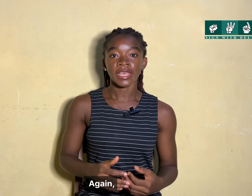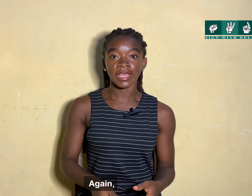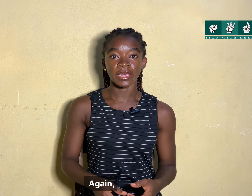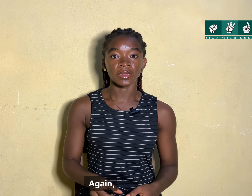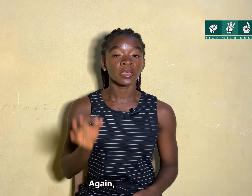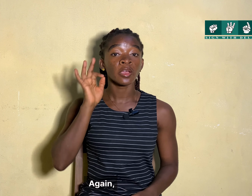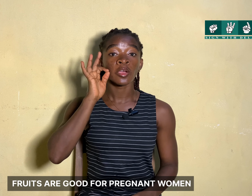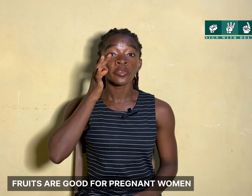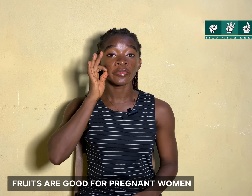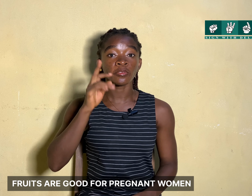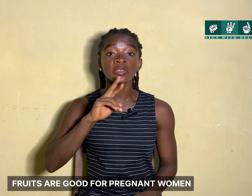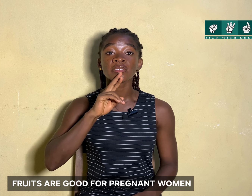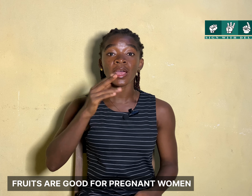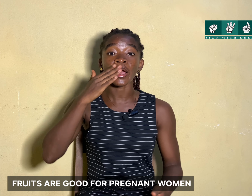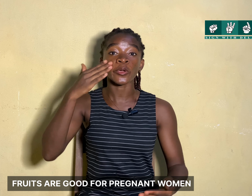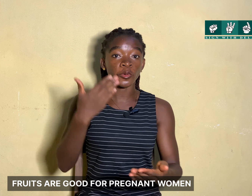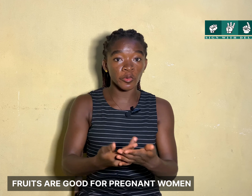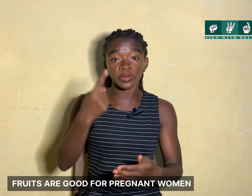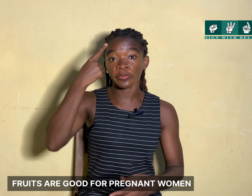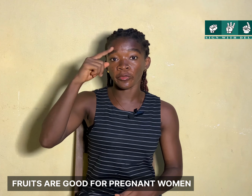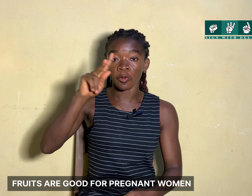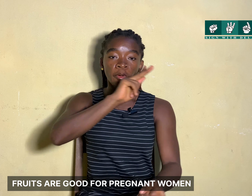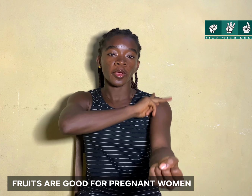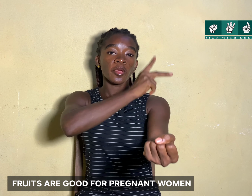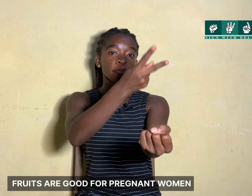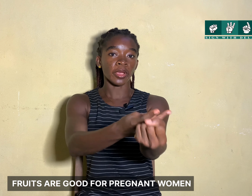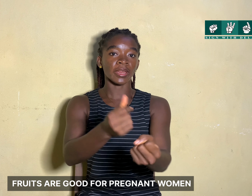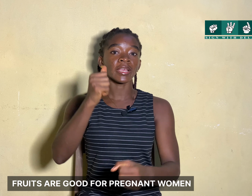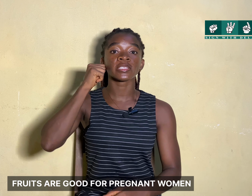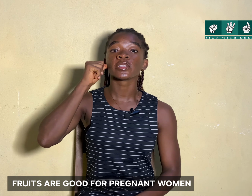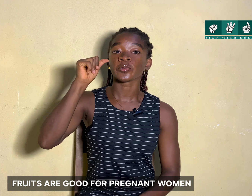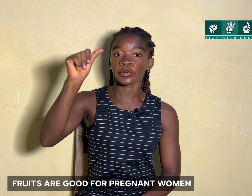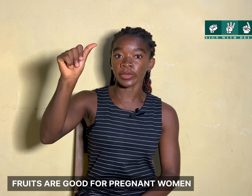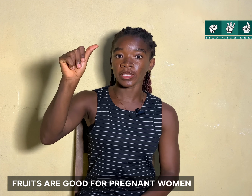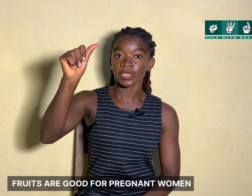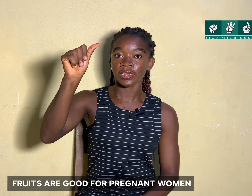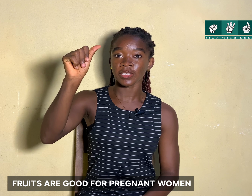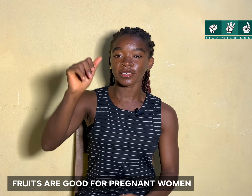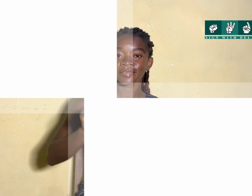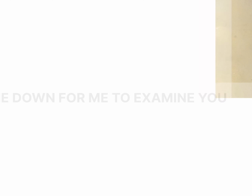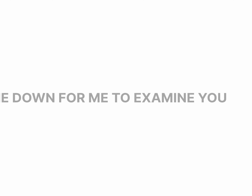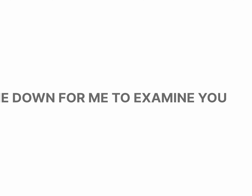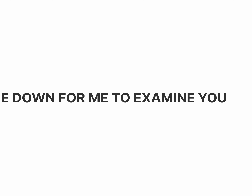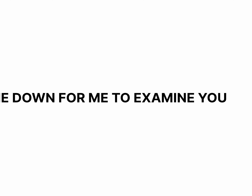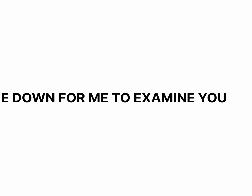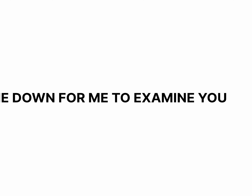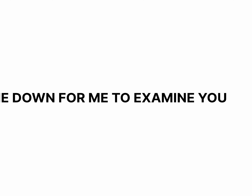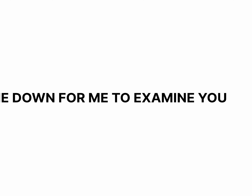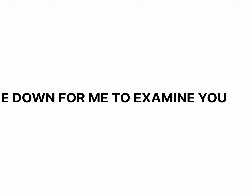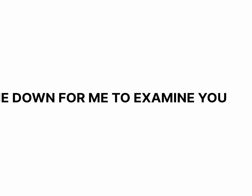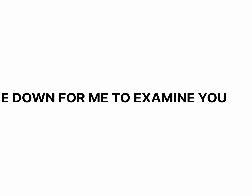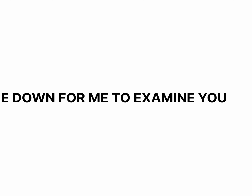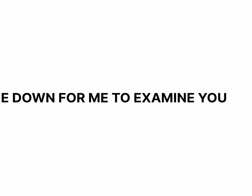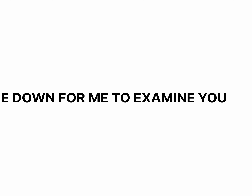Again. Fruits are good for pregnant women. The next sentence is